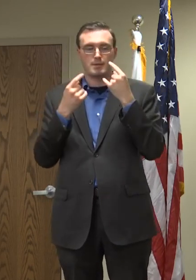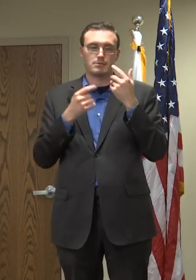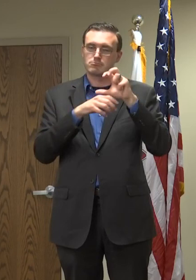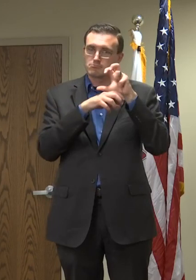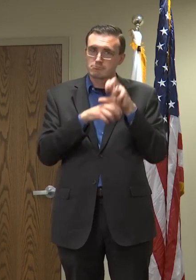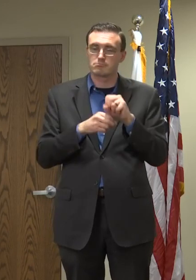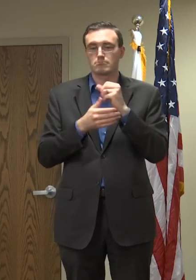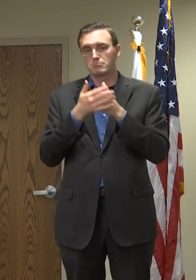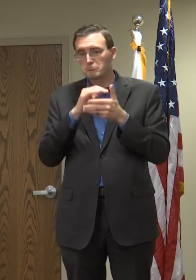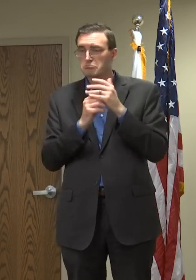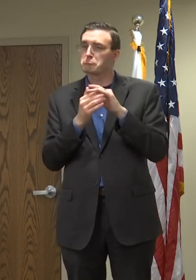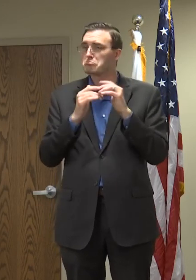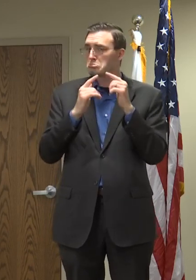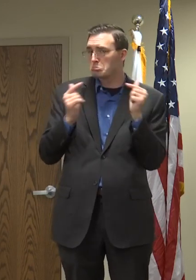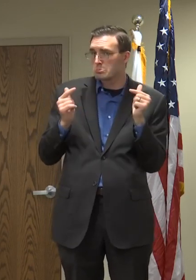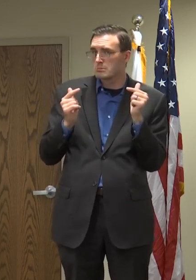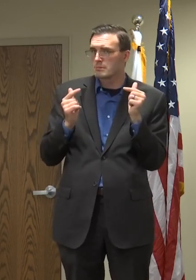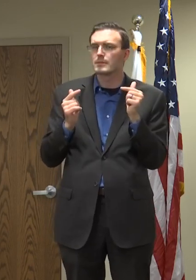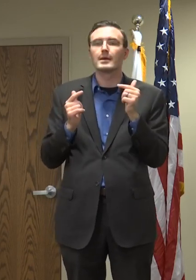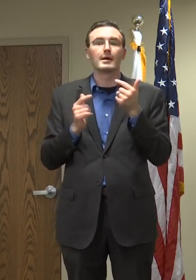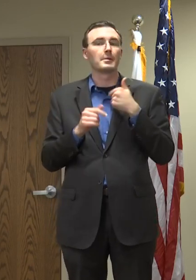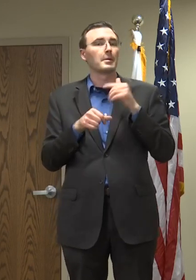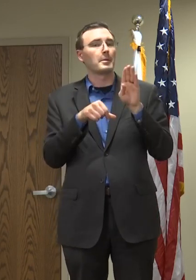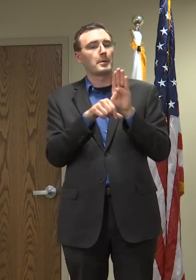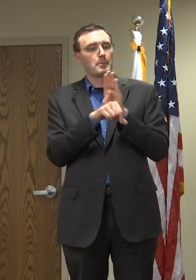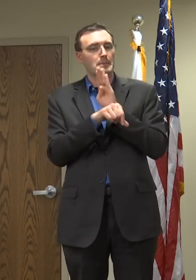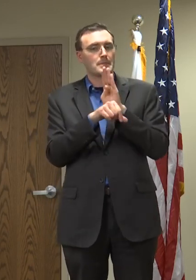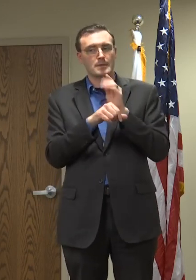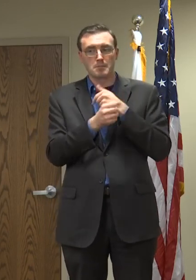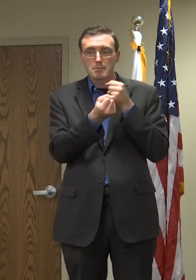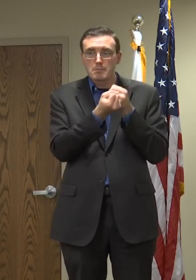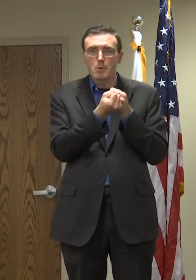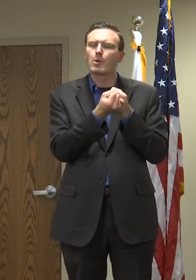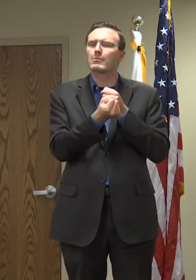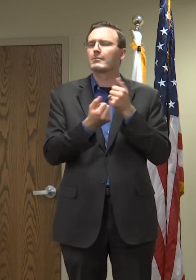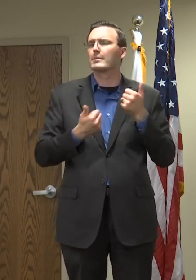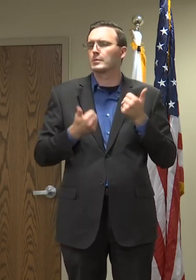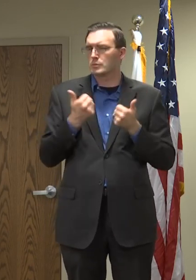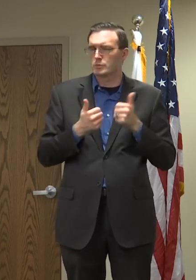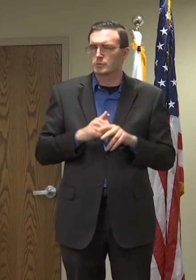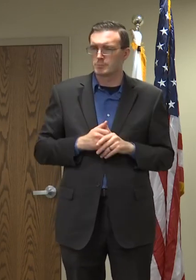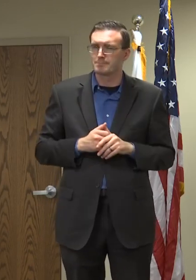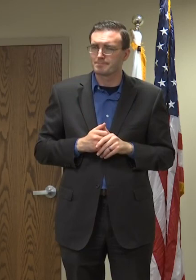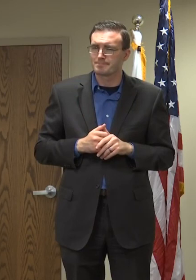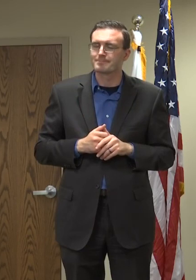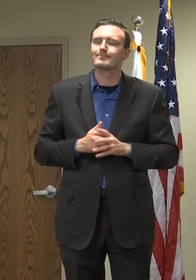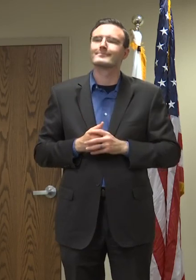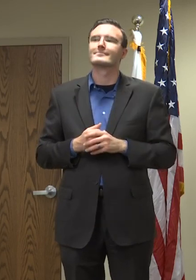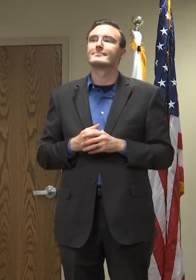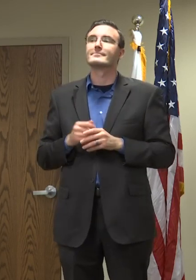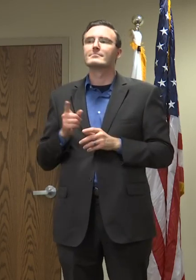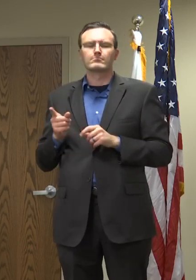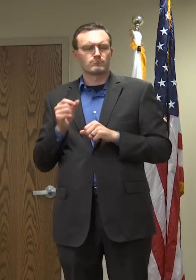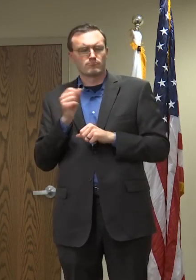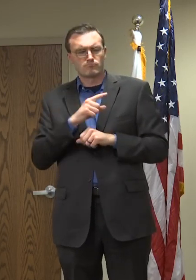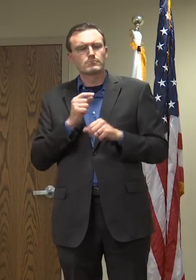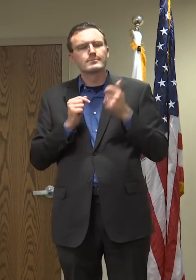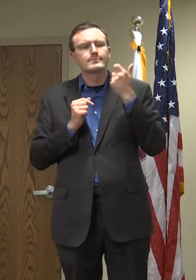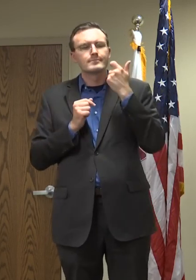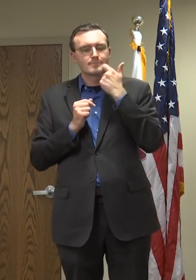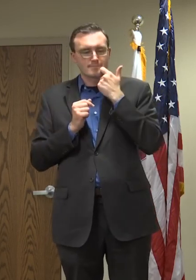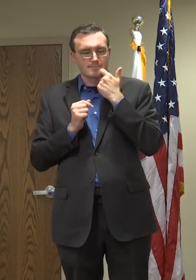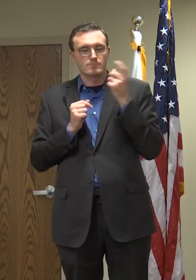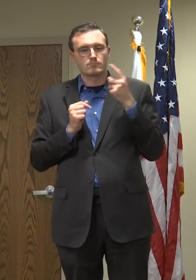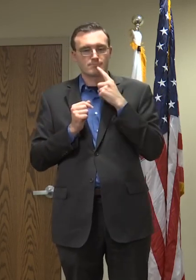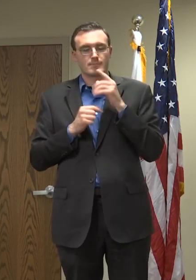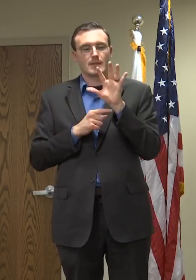at. I just have one more quick question. You said we had 55 new cases, and that was kind of a spike that we've seen recently. Do you